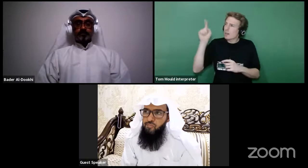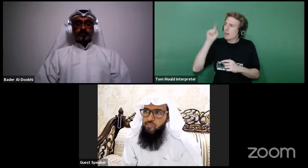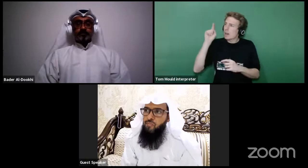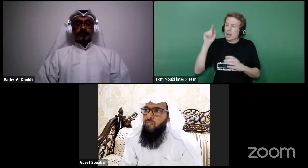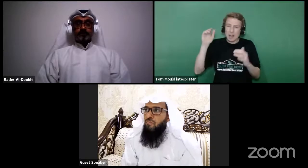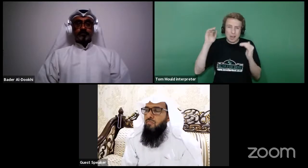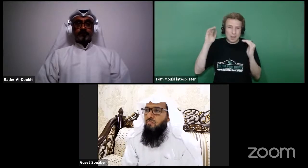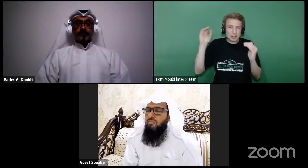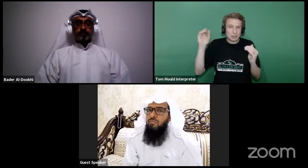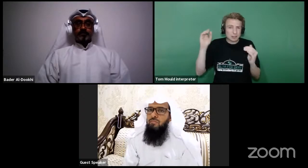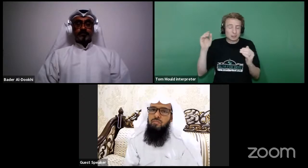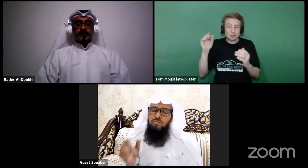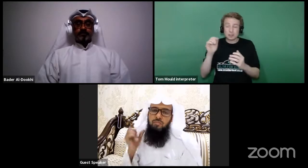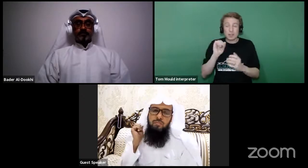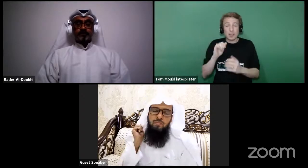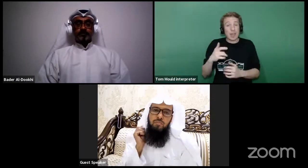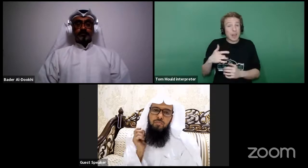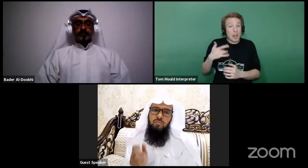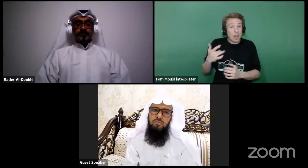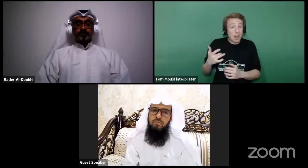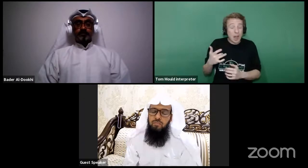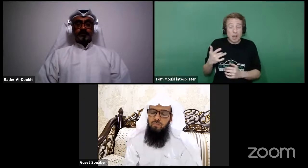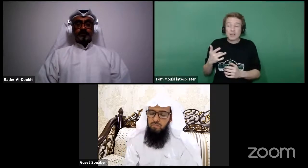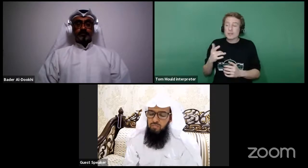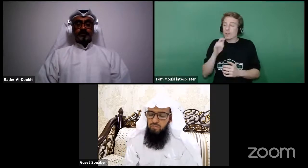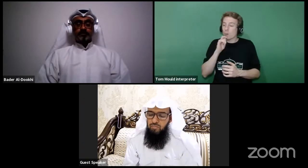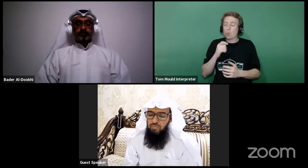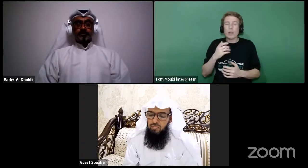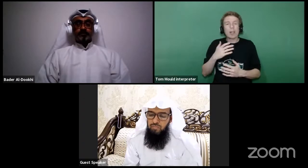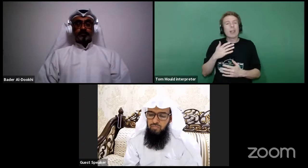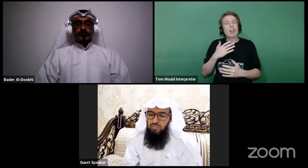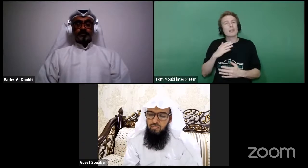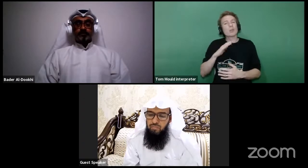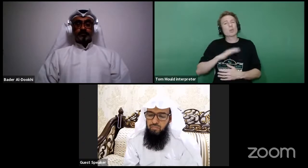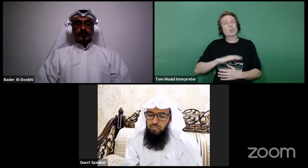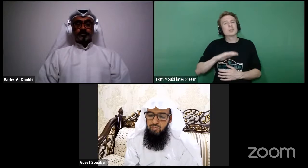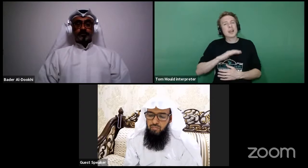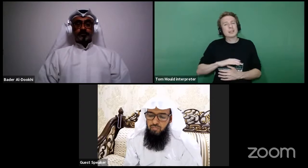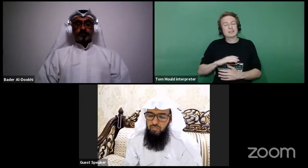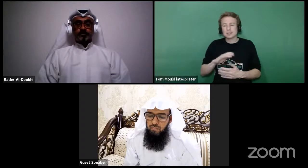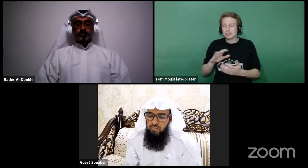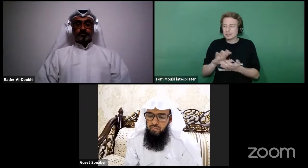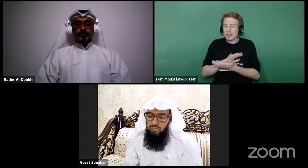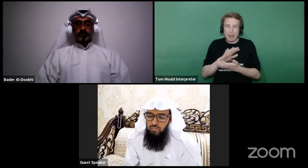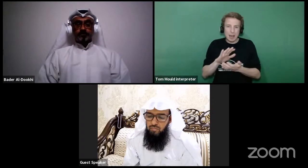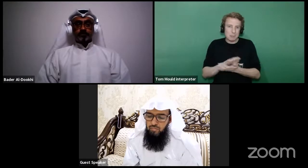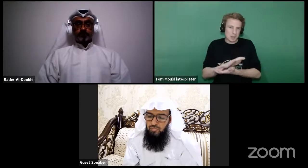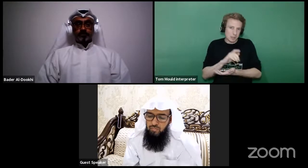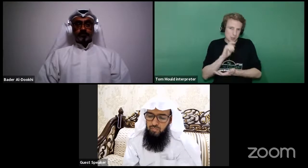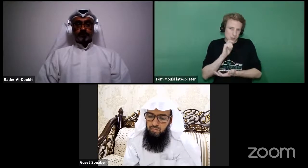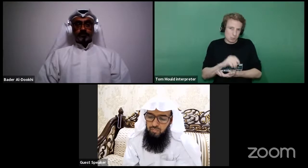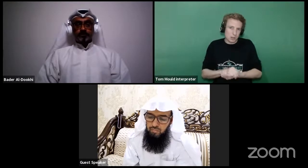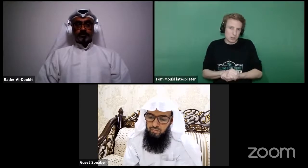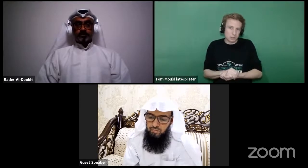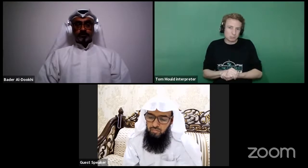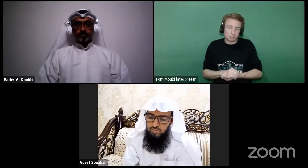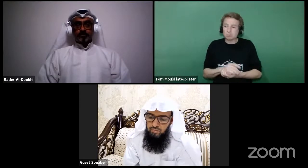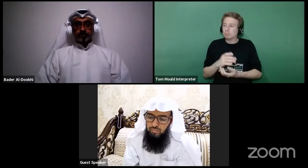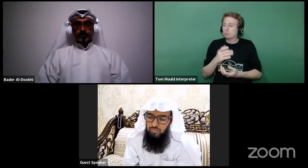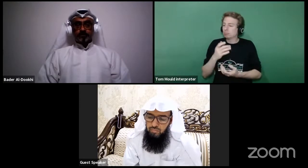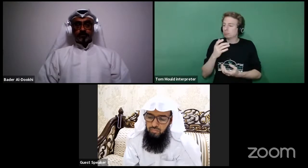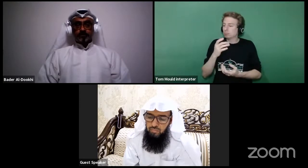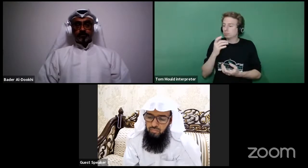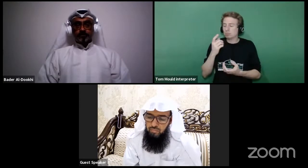life is that their wider life will be contented and will be happy. They will be safe in